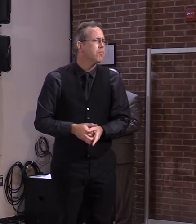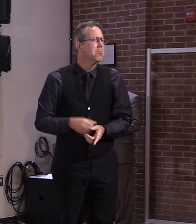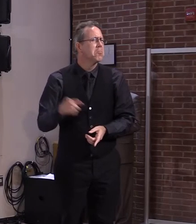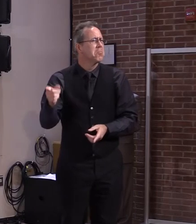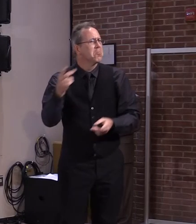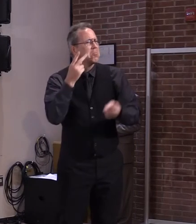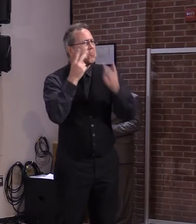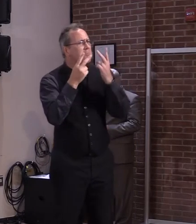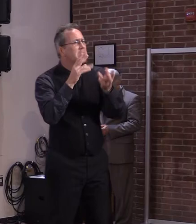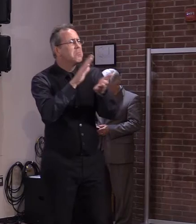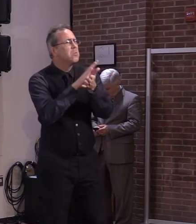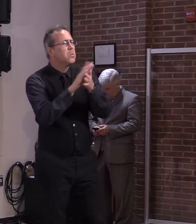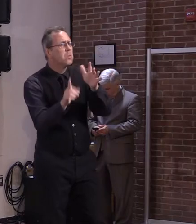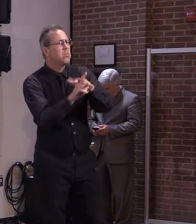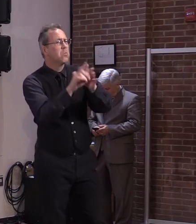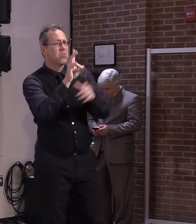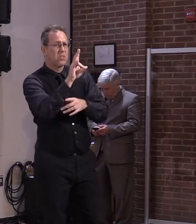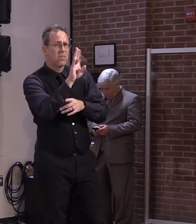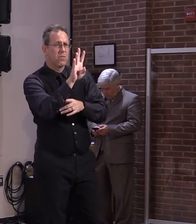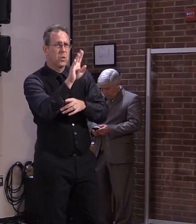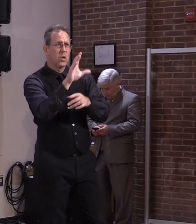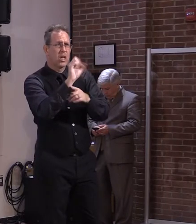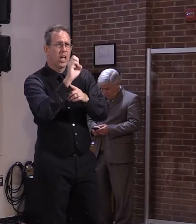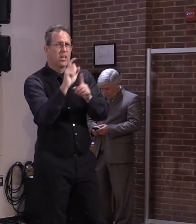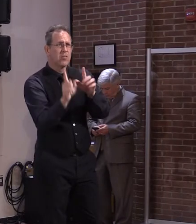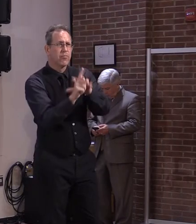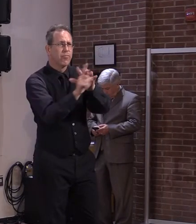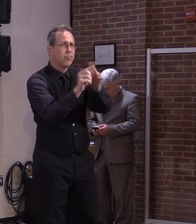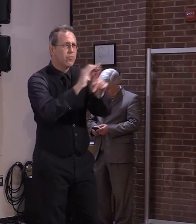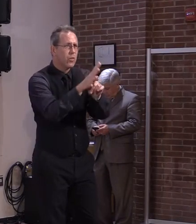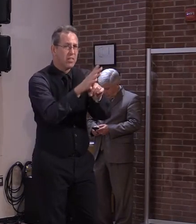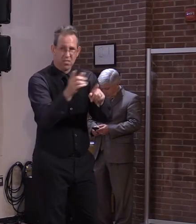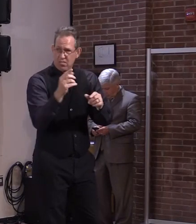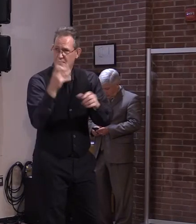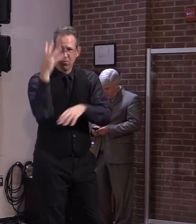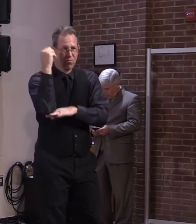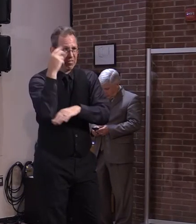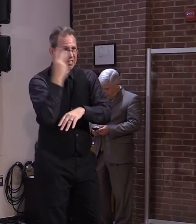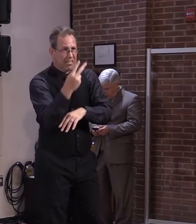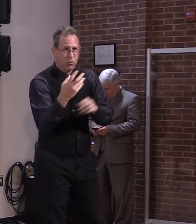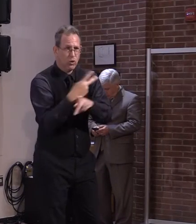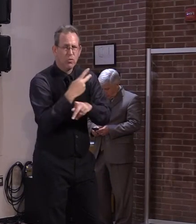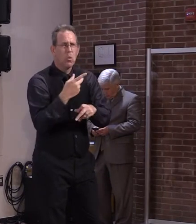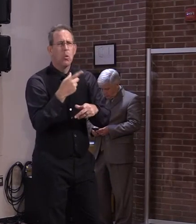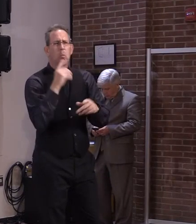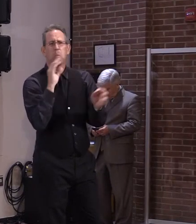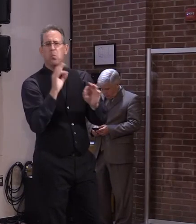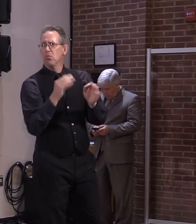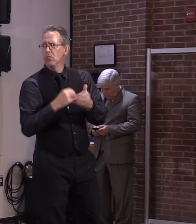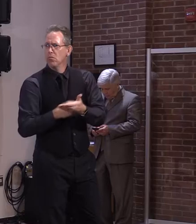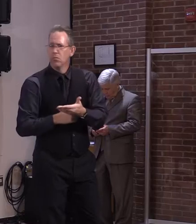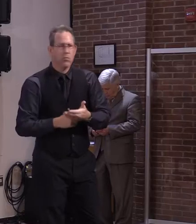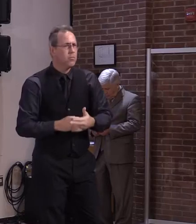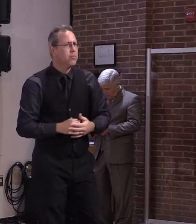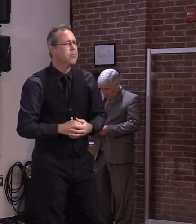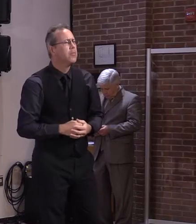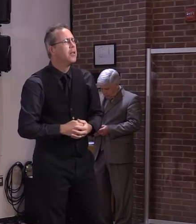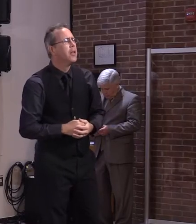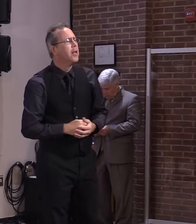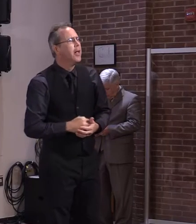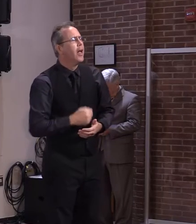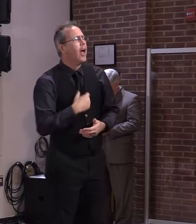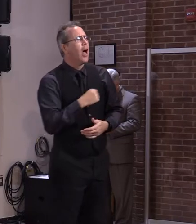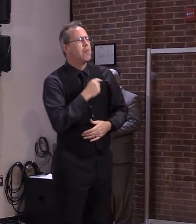year? Yeah, I'd have to go back and check. It is certainly, it's caught my attention as some of the higher levels that we've seen so far in the pandemic.